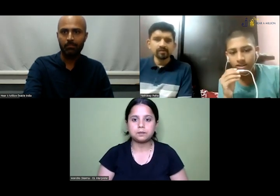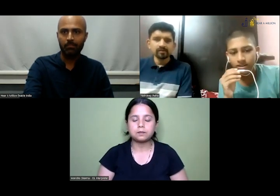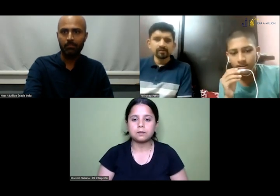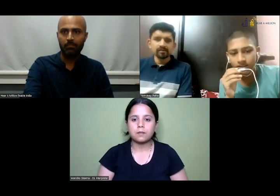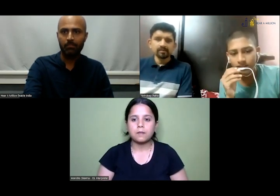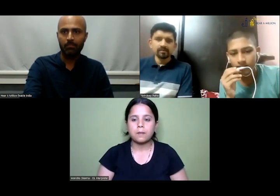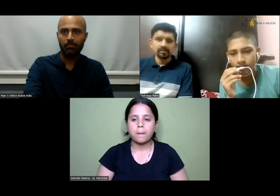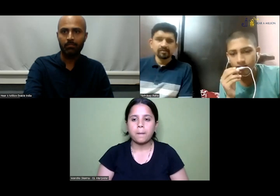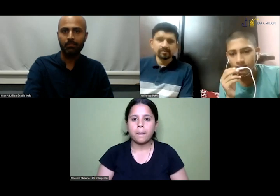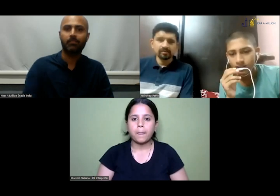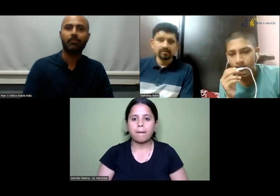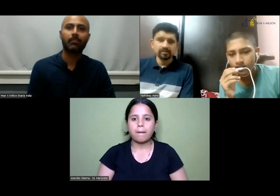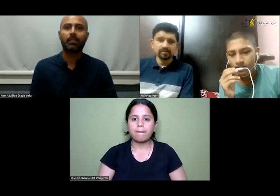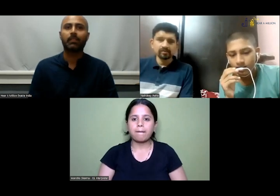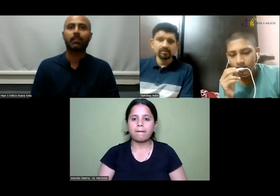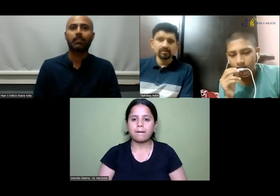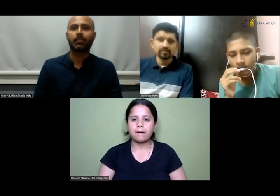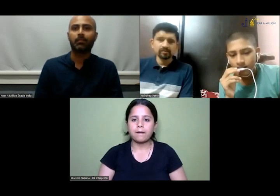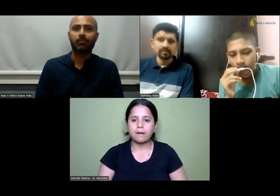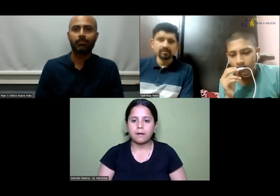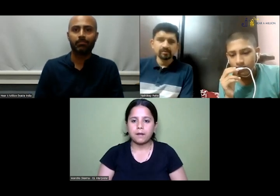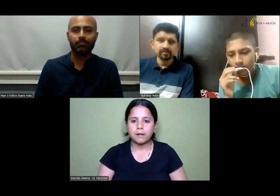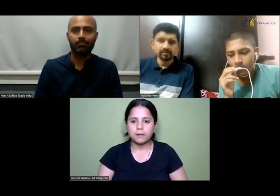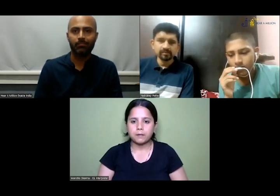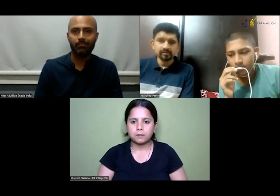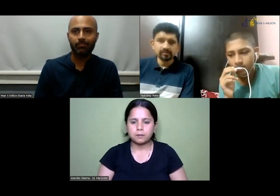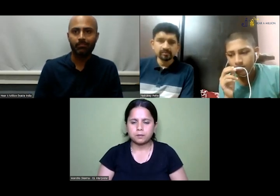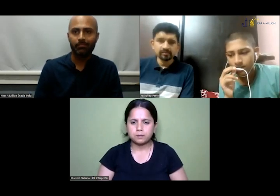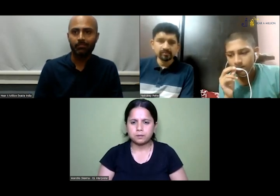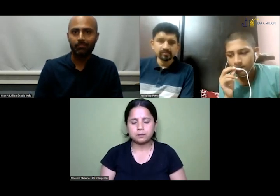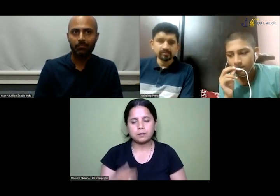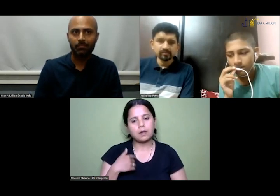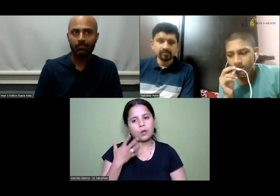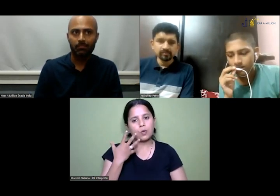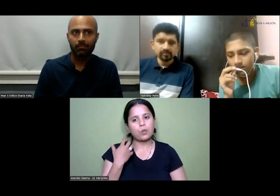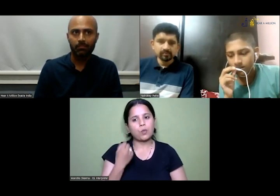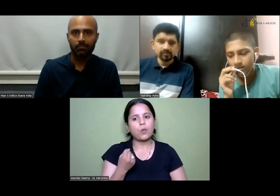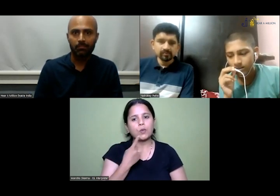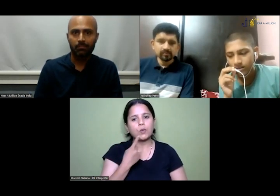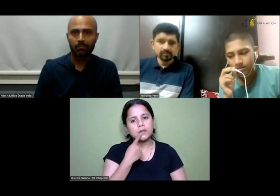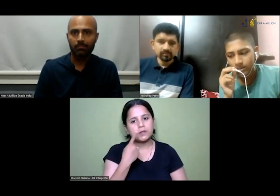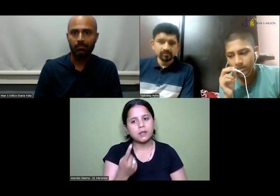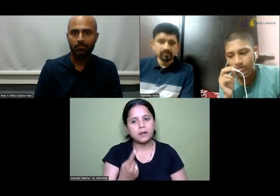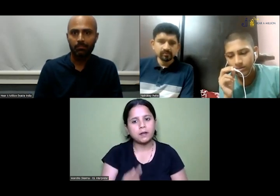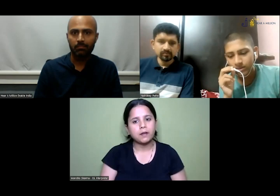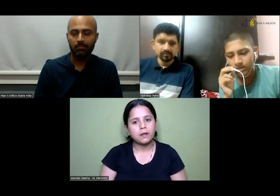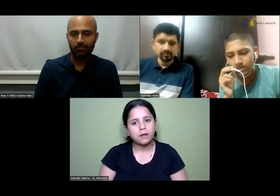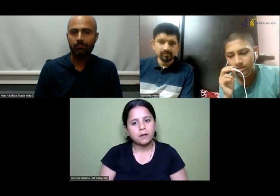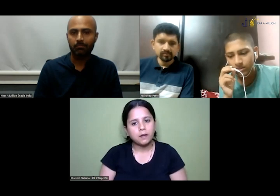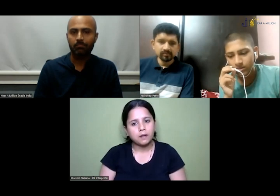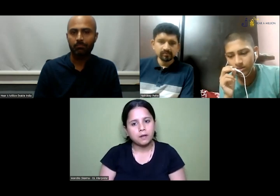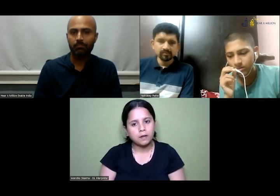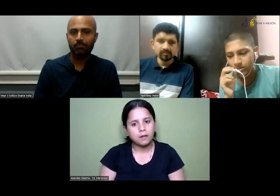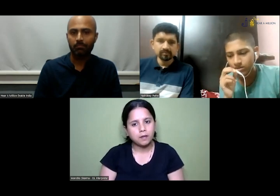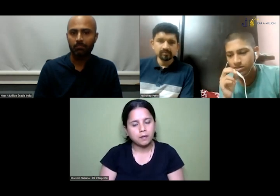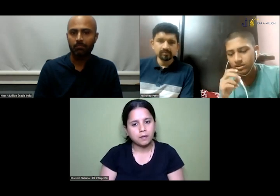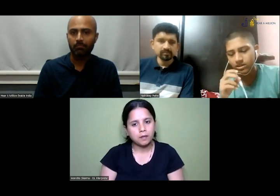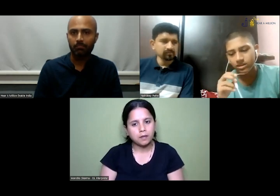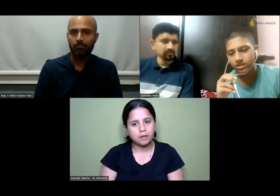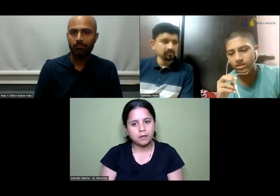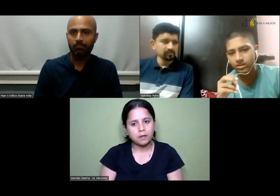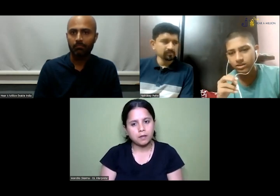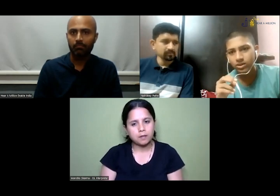All right. Uh, I just wanted to say that Mary mummy, she used